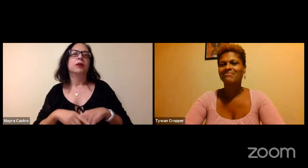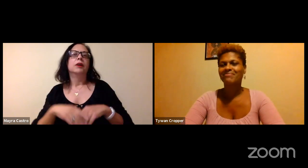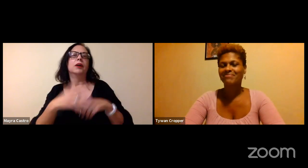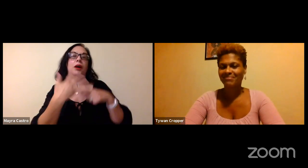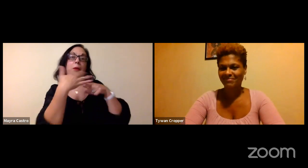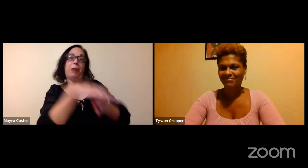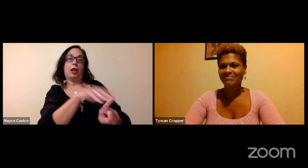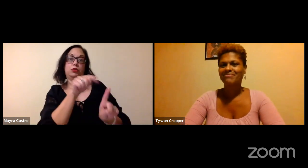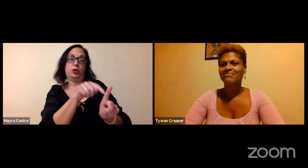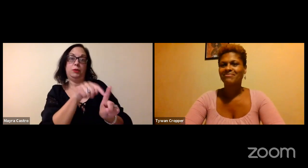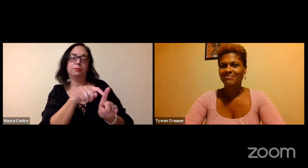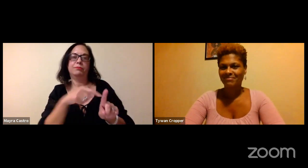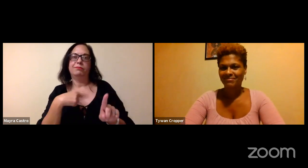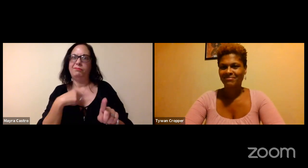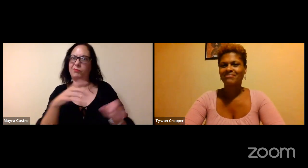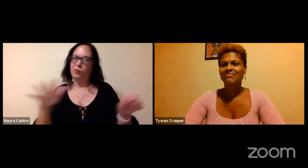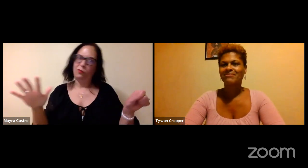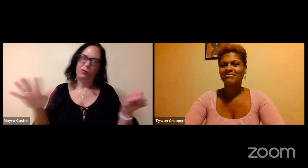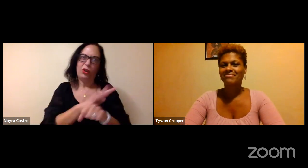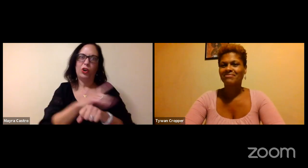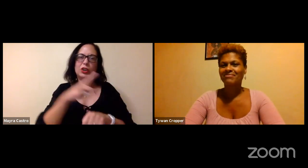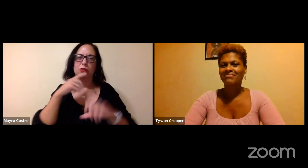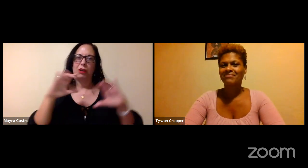friends, in school with me.